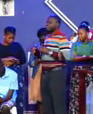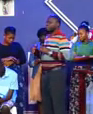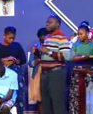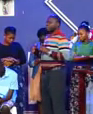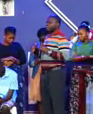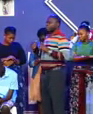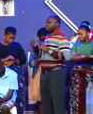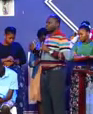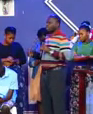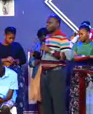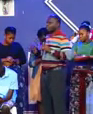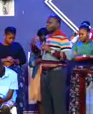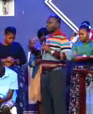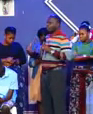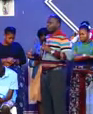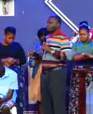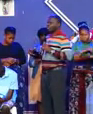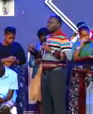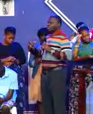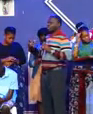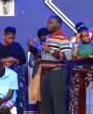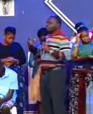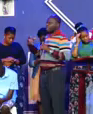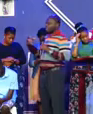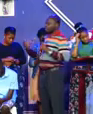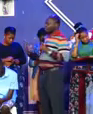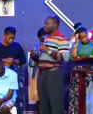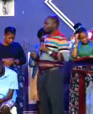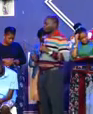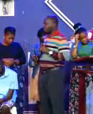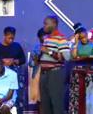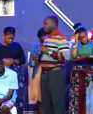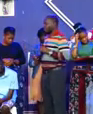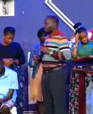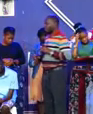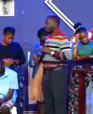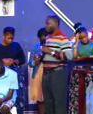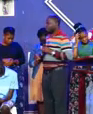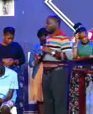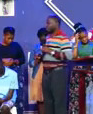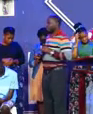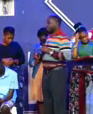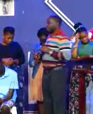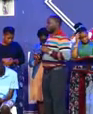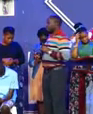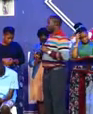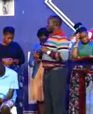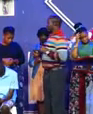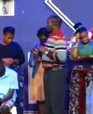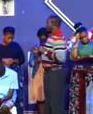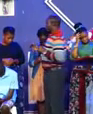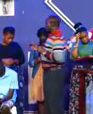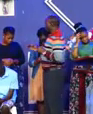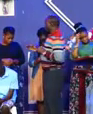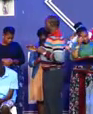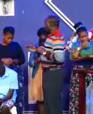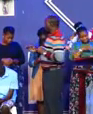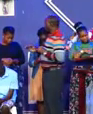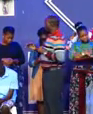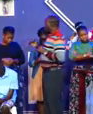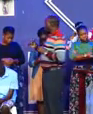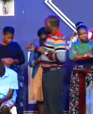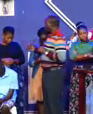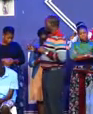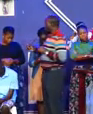into the house. Netusaba, netumala okusaba, netugenda mu ddwaliro. We prayed and after the prayer went to the hospital. Mukiseera